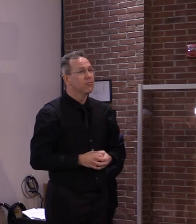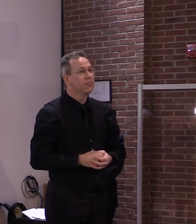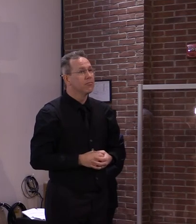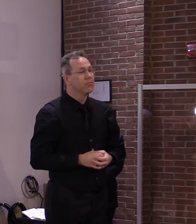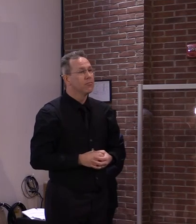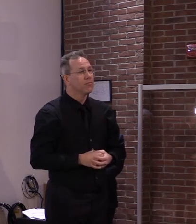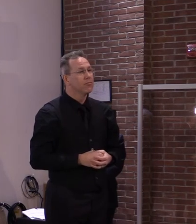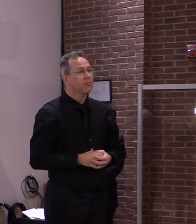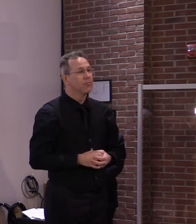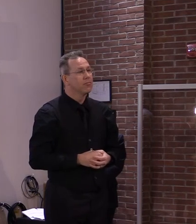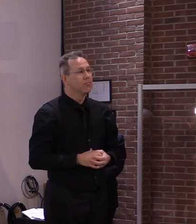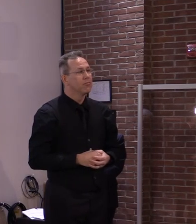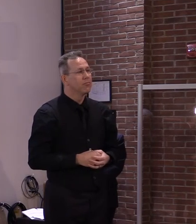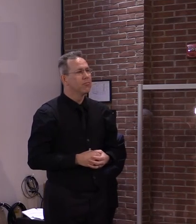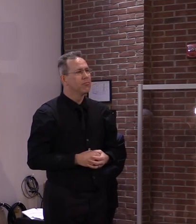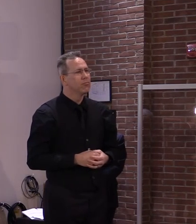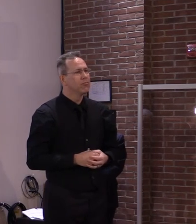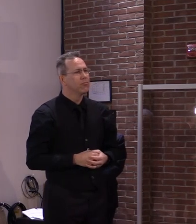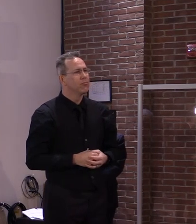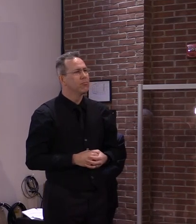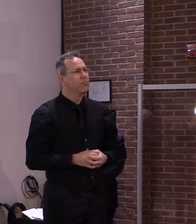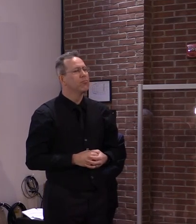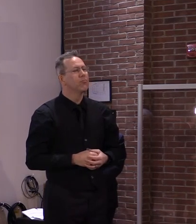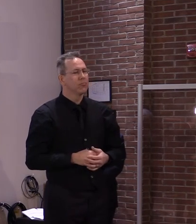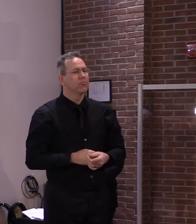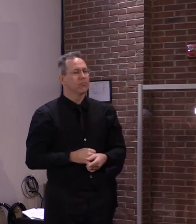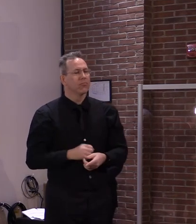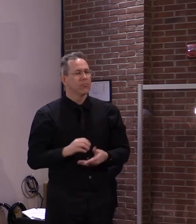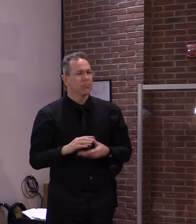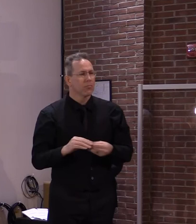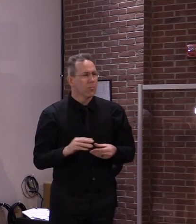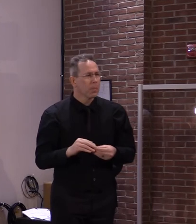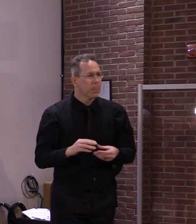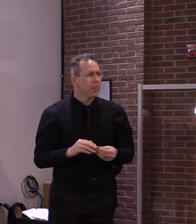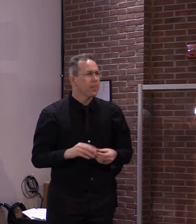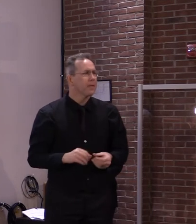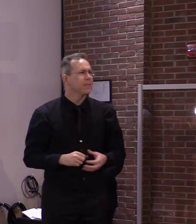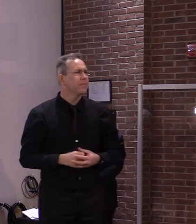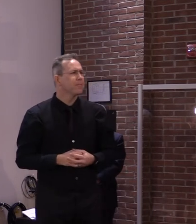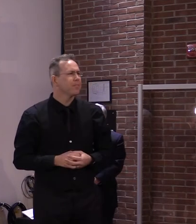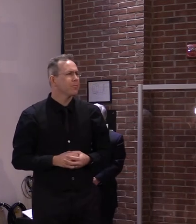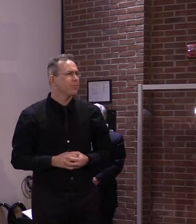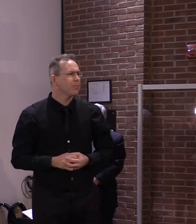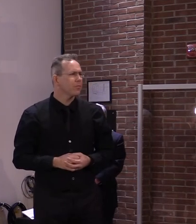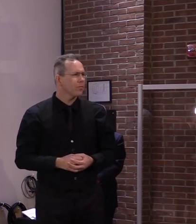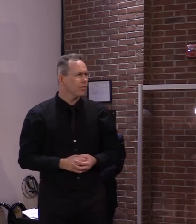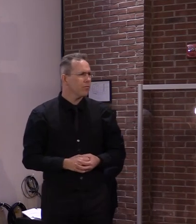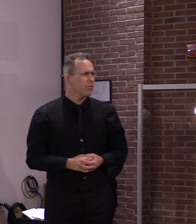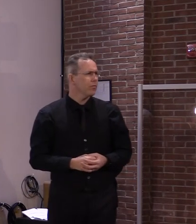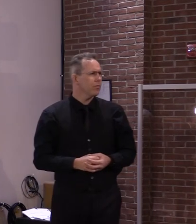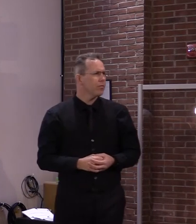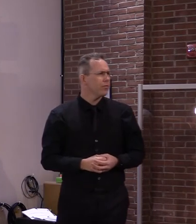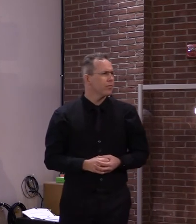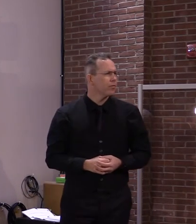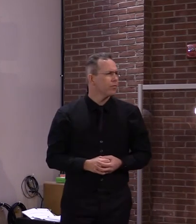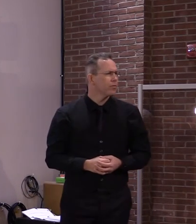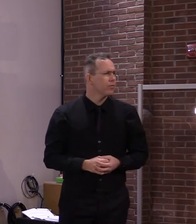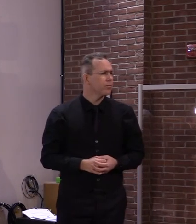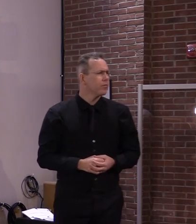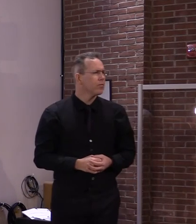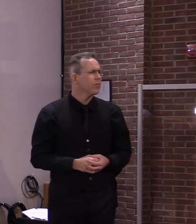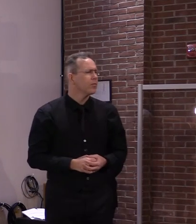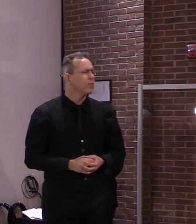the kind of task force or panel that was advising you on school issues